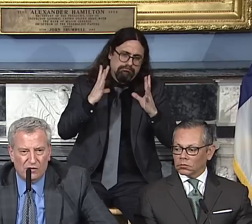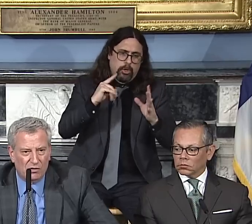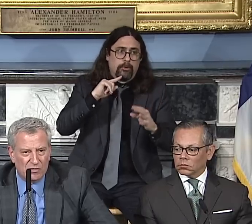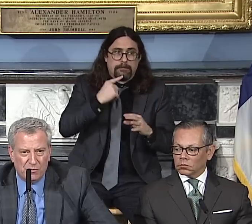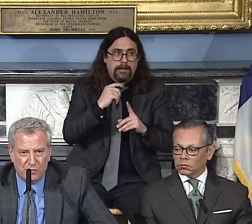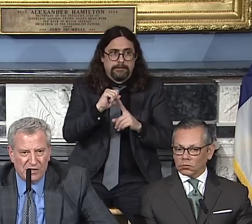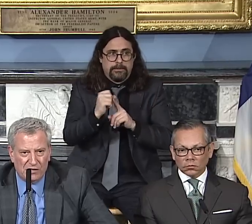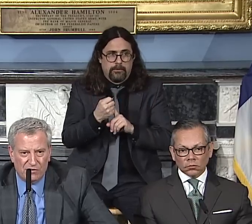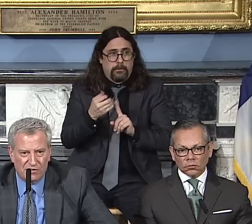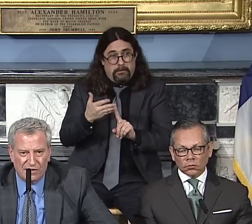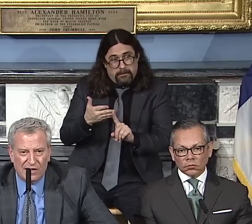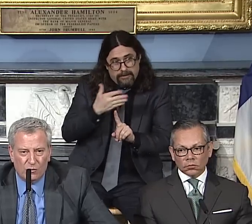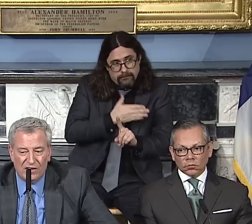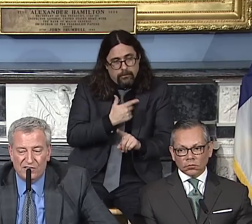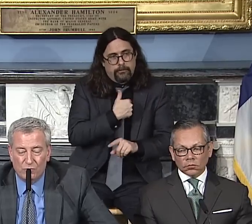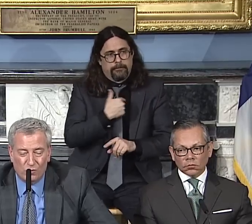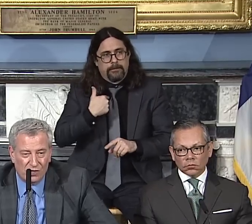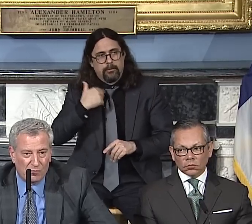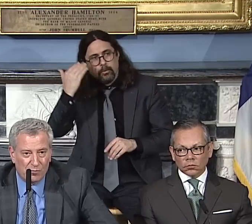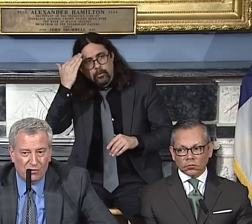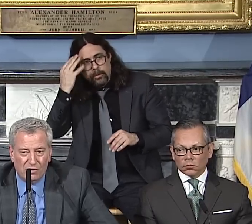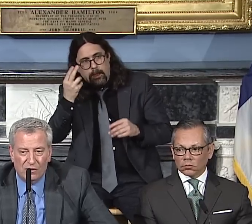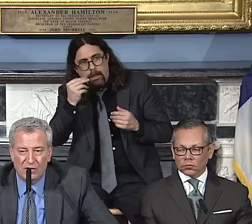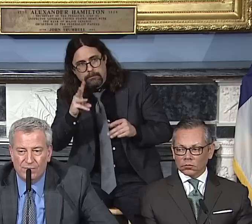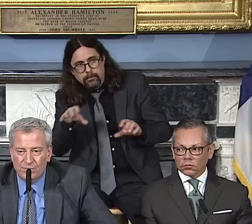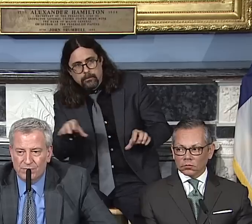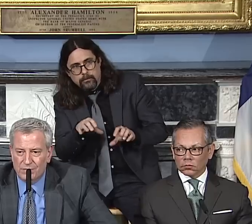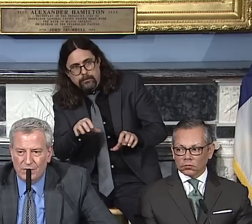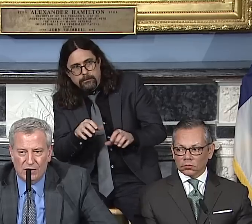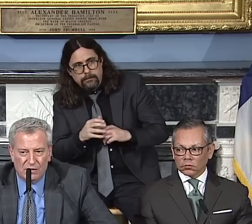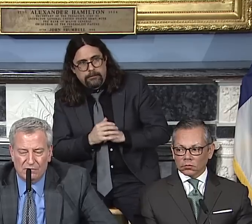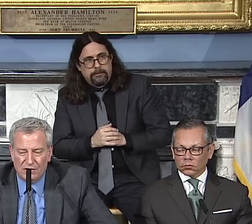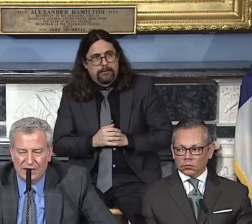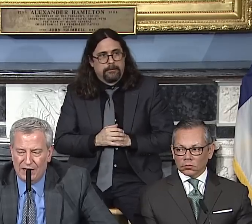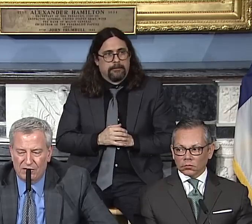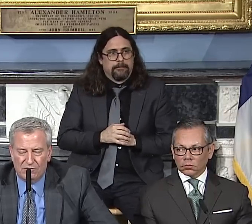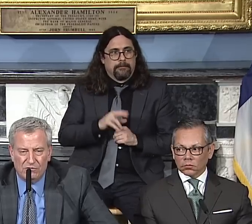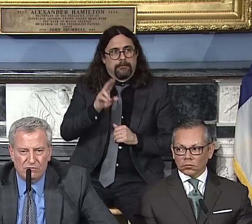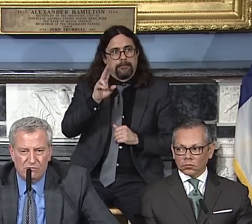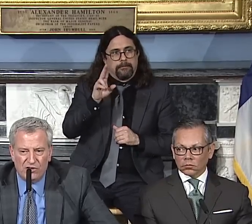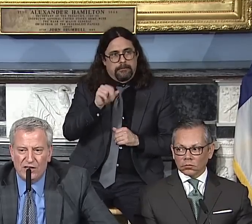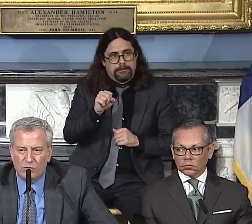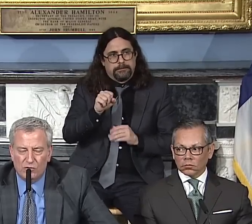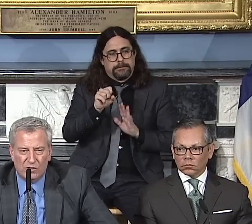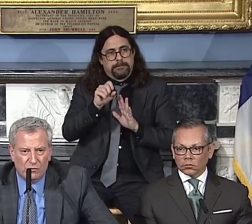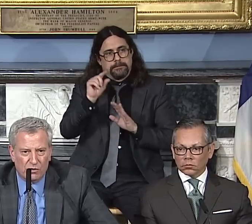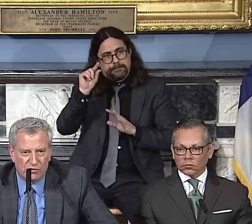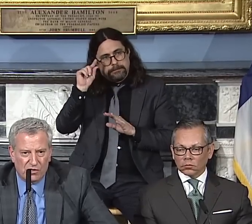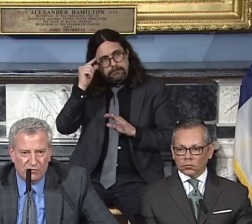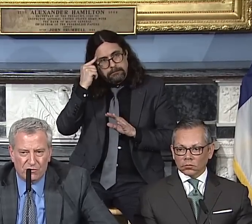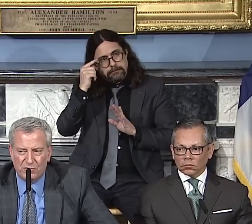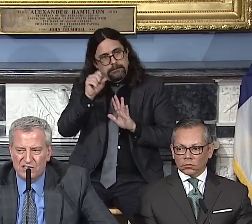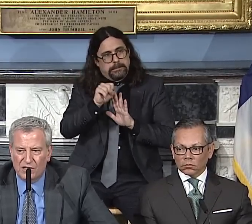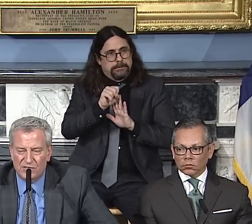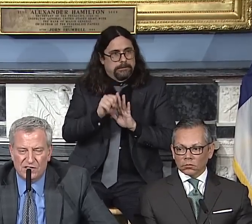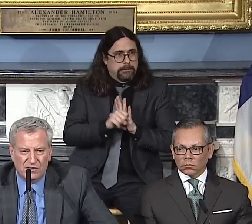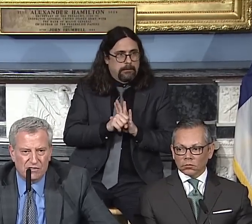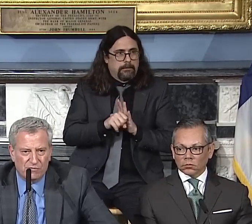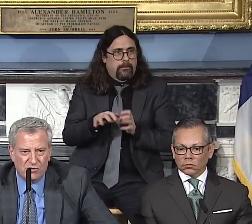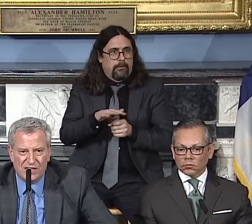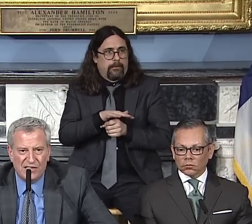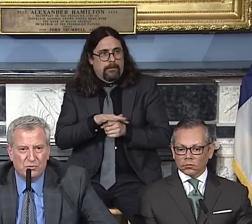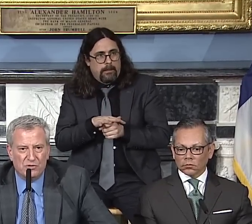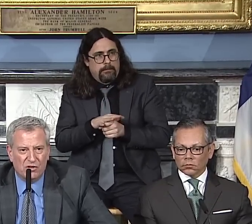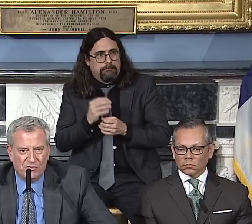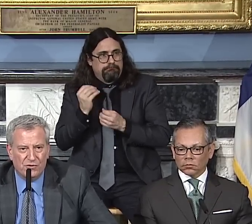and local level, has been preparing for this in a lot of ways and warning people. Again, January 24th was our first press conference on